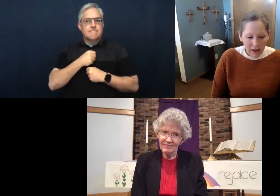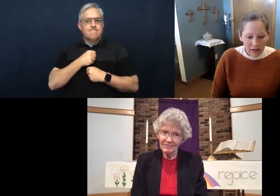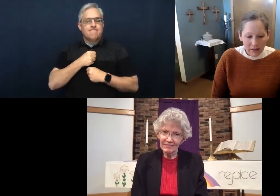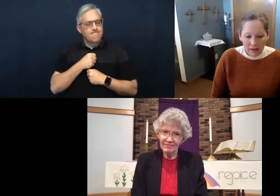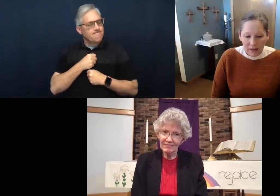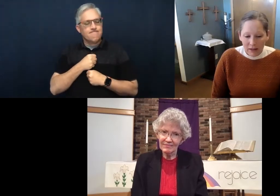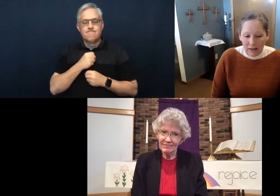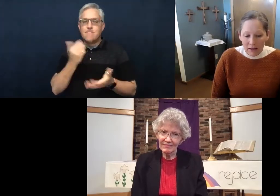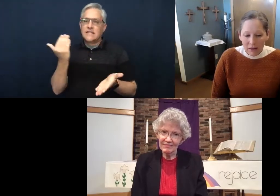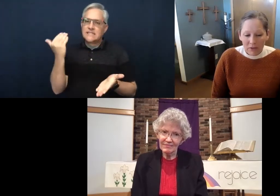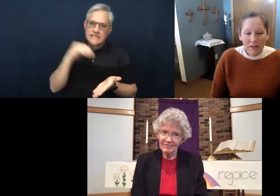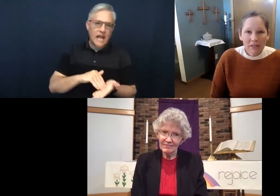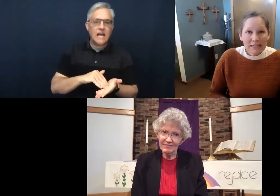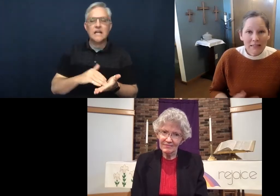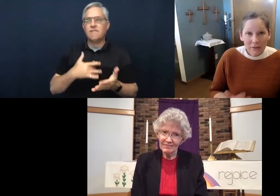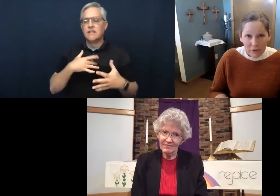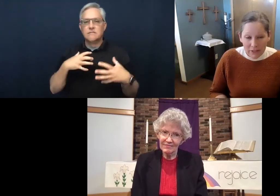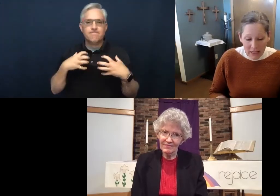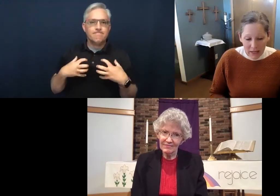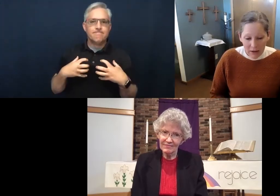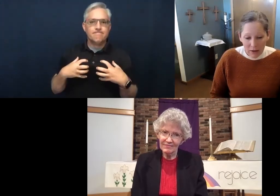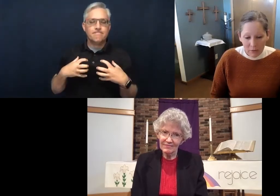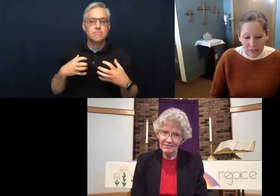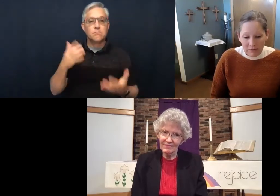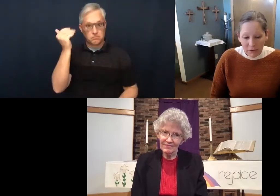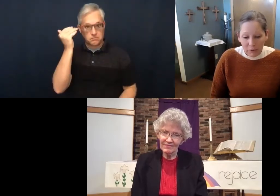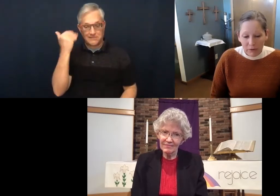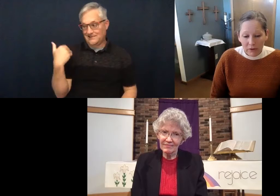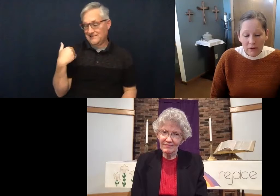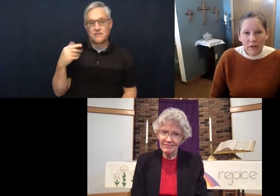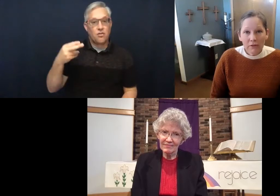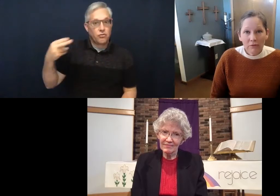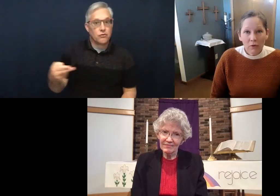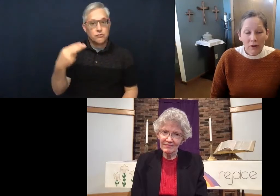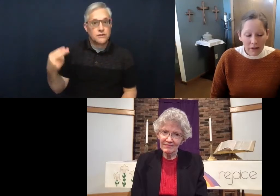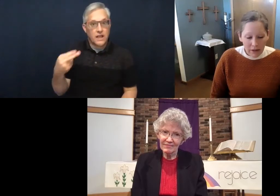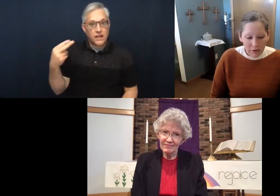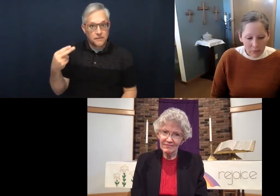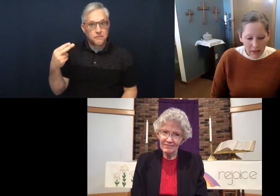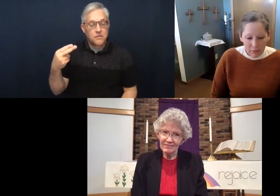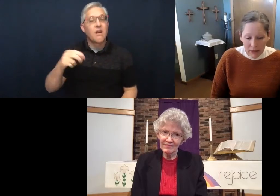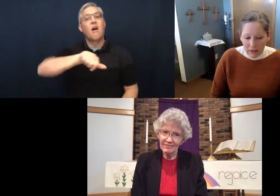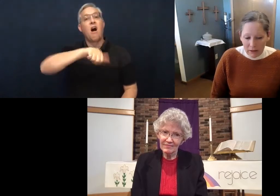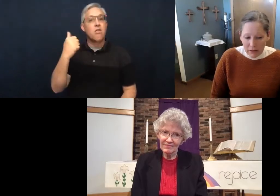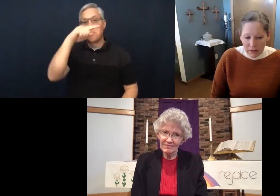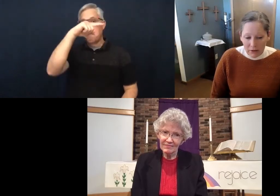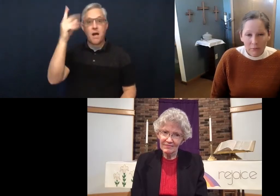again, because Thursday was the funeral for another Black man killed by